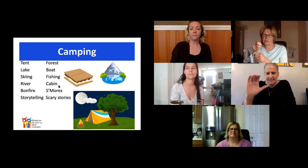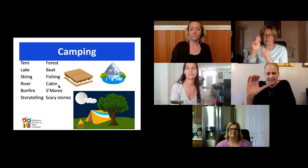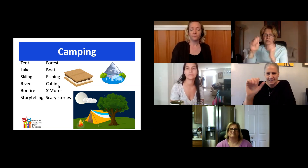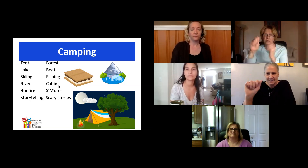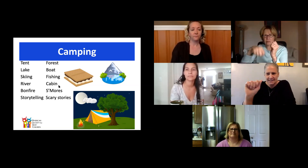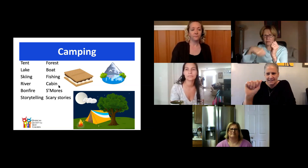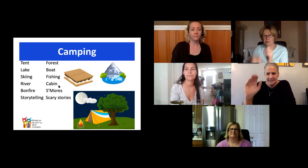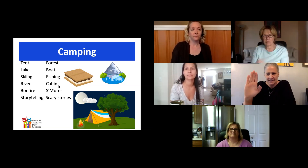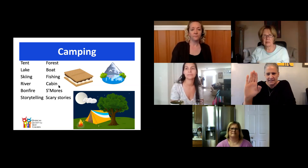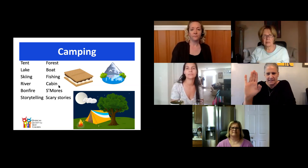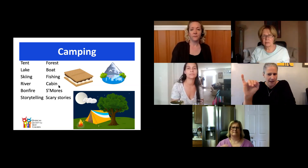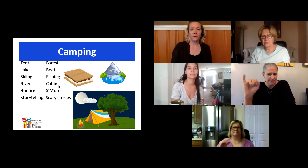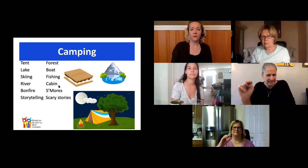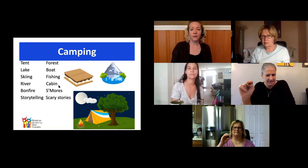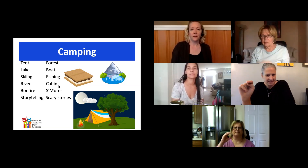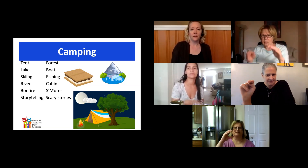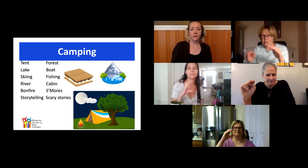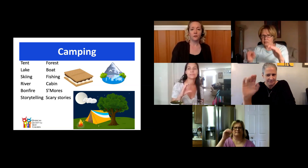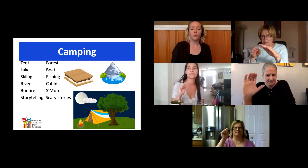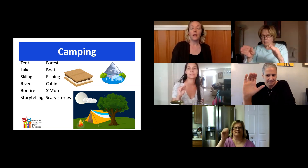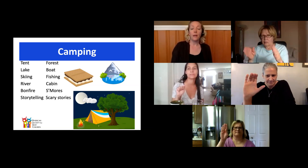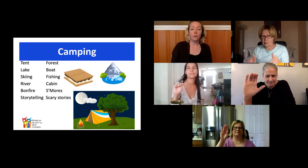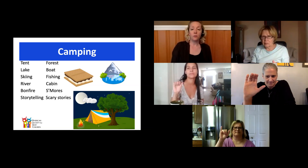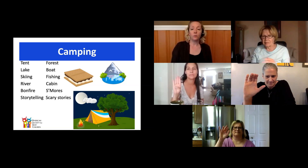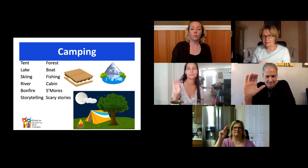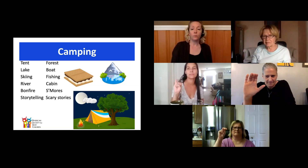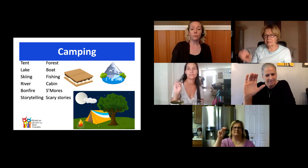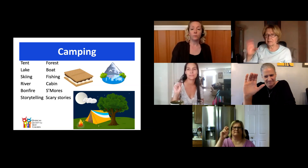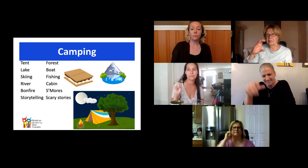So cabin, we typically finger spell.